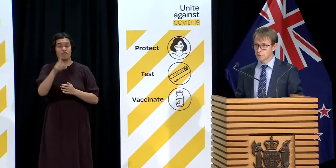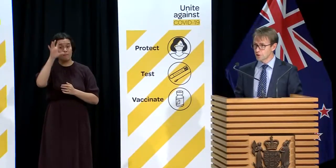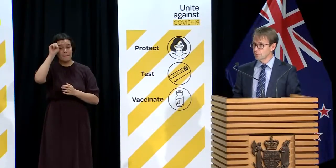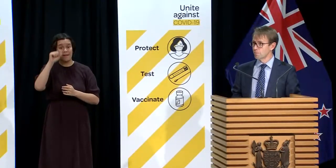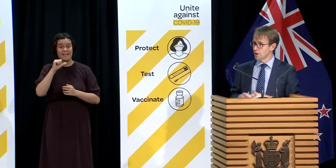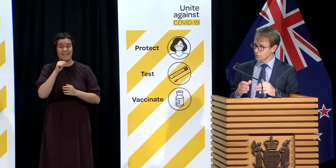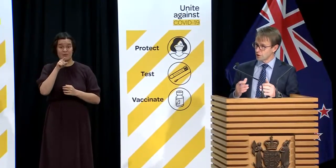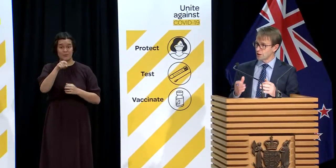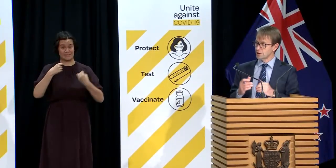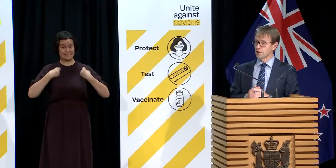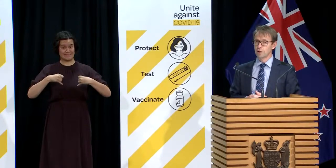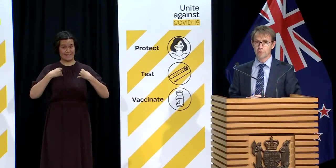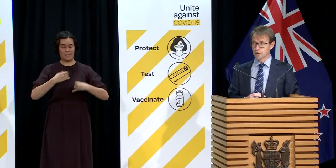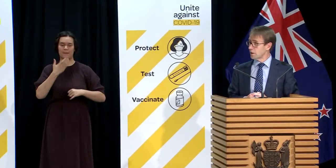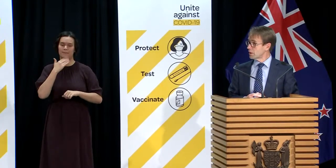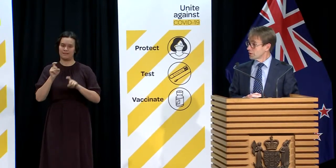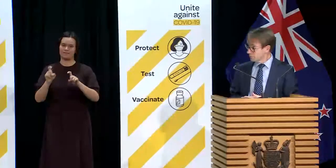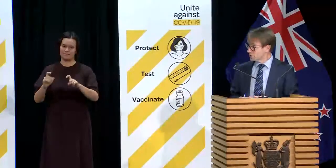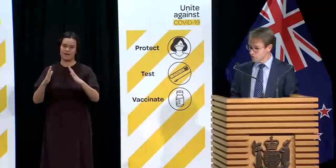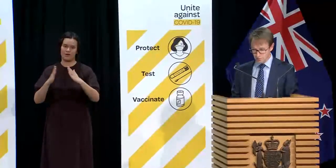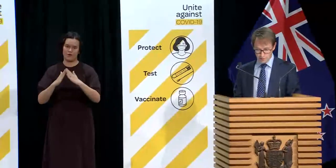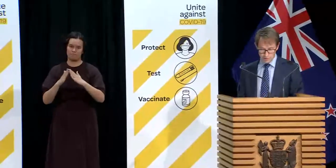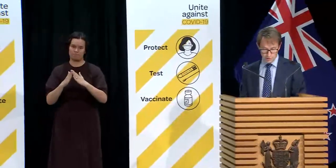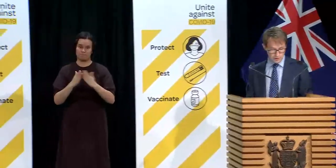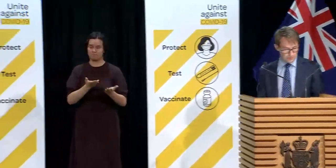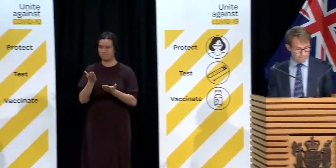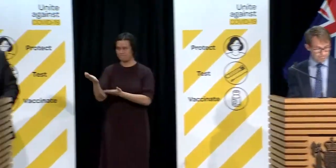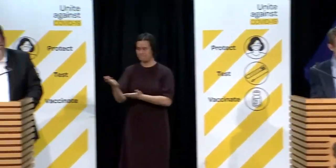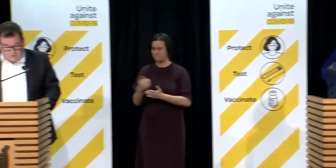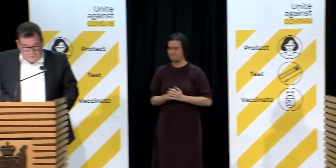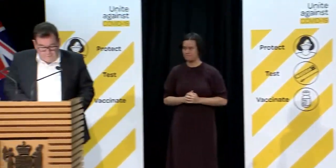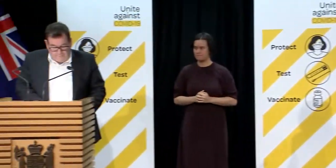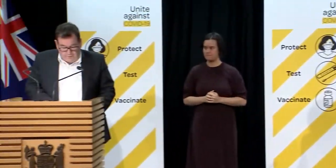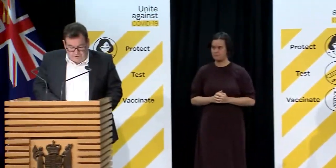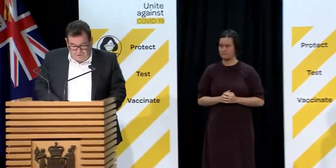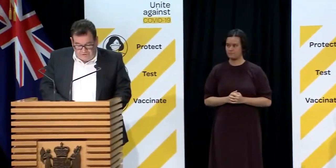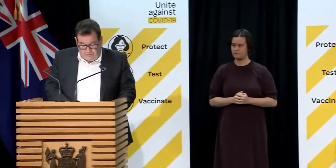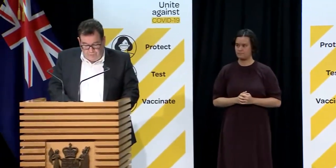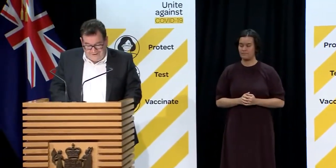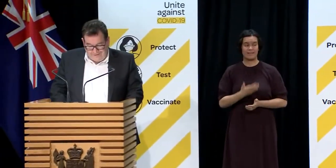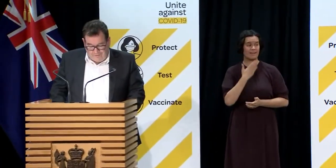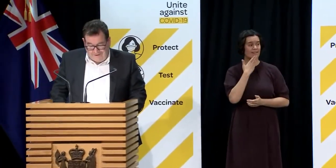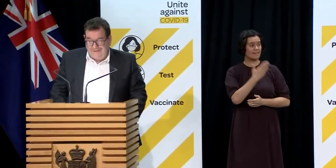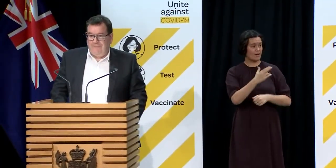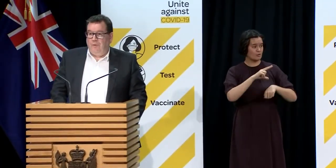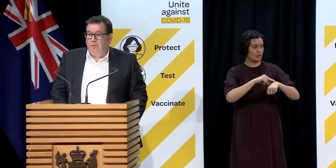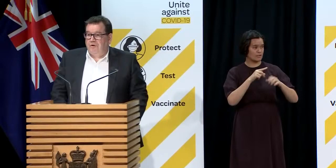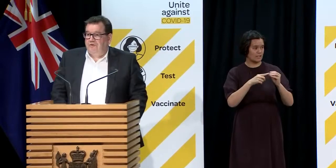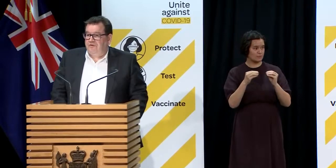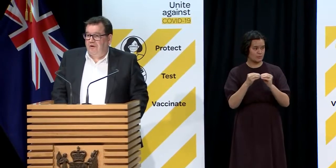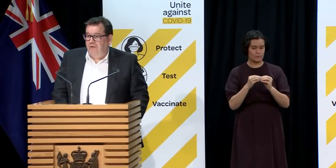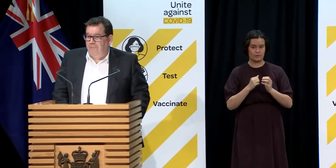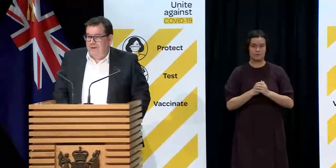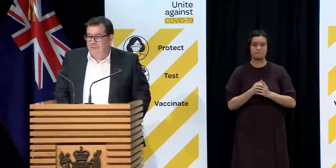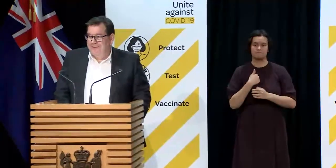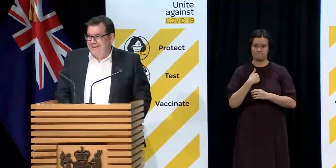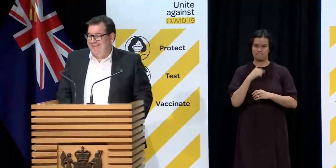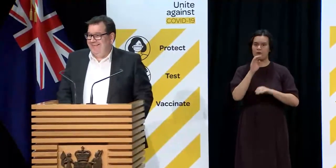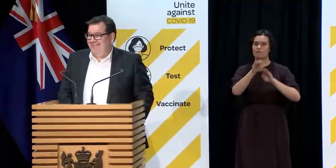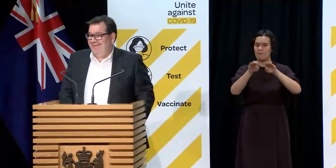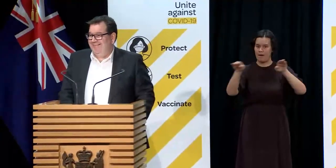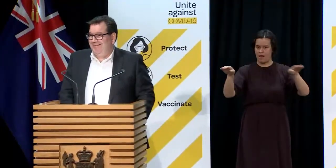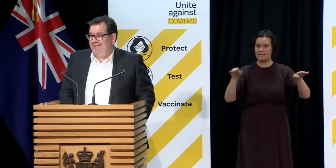are imperative if we're going to get around this outbreak. Back to you, Deputy Thank you very much, Dr. Bloomfield. And just to reiterate the importance of